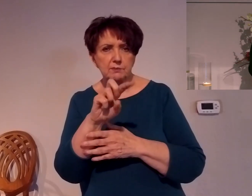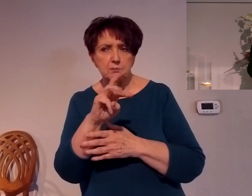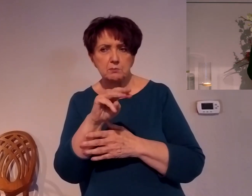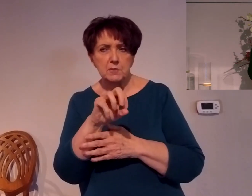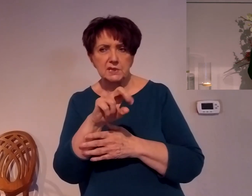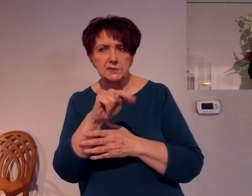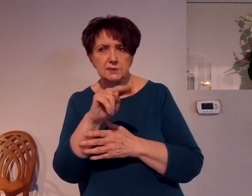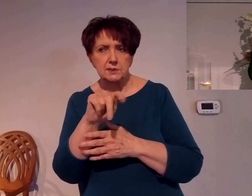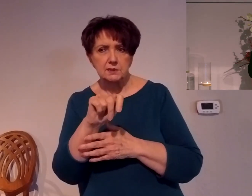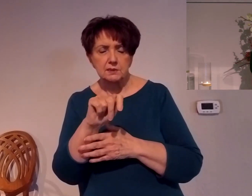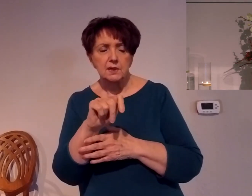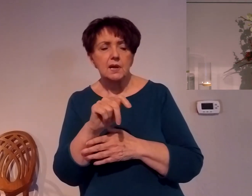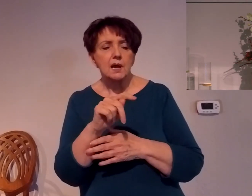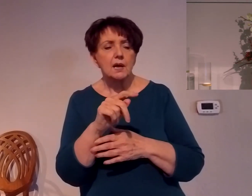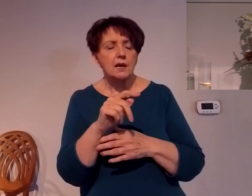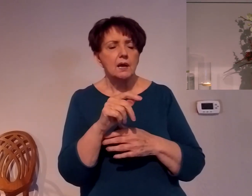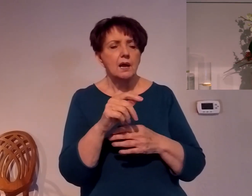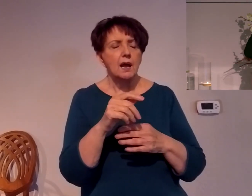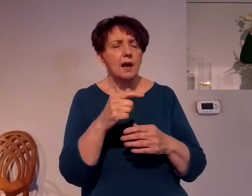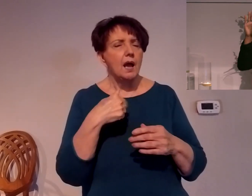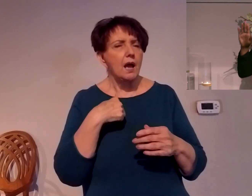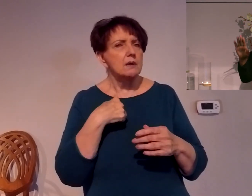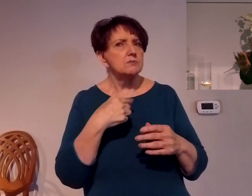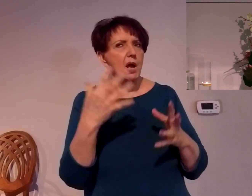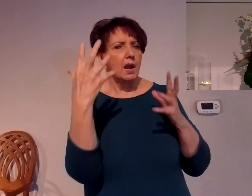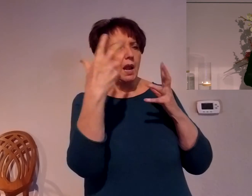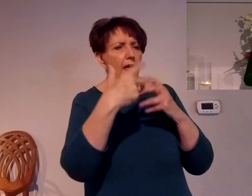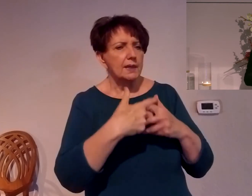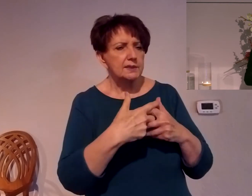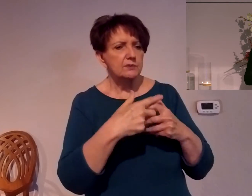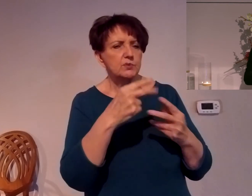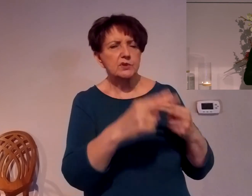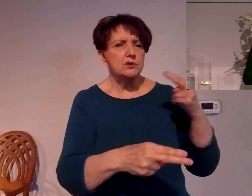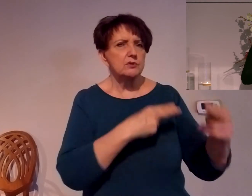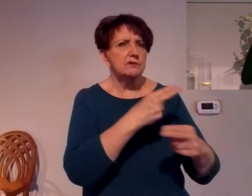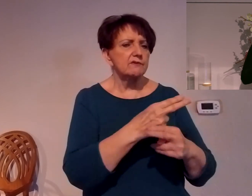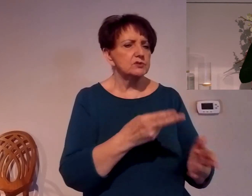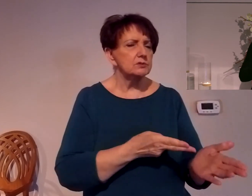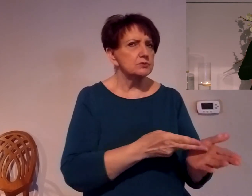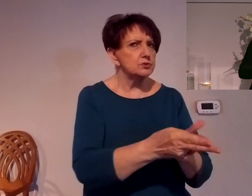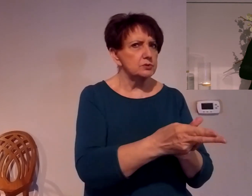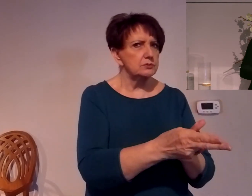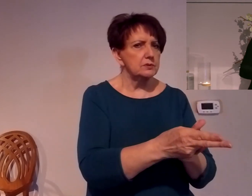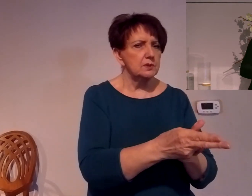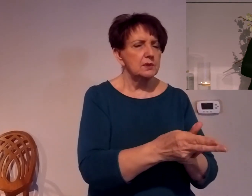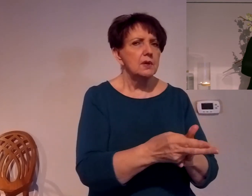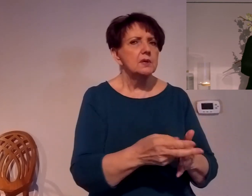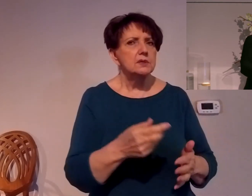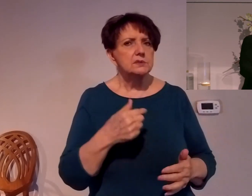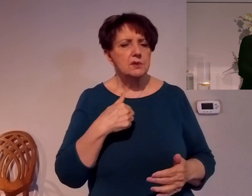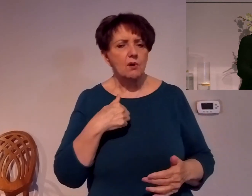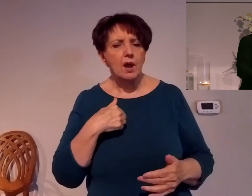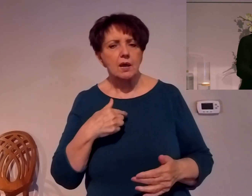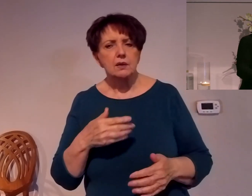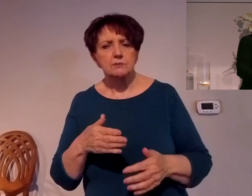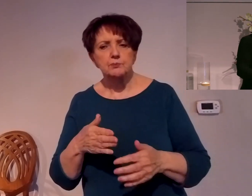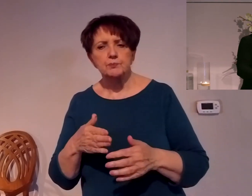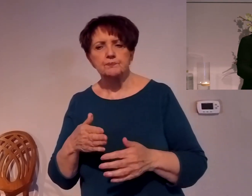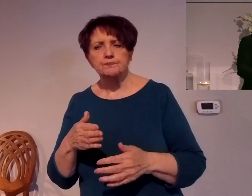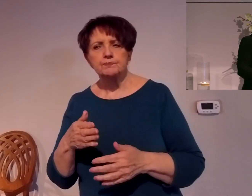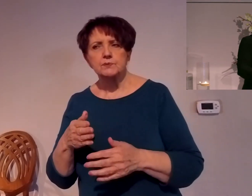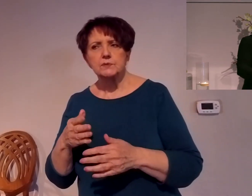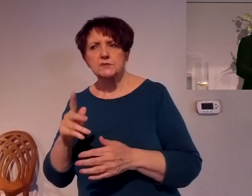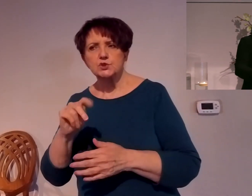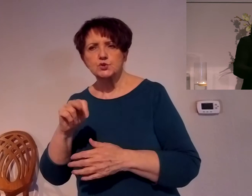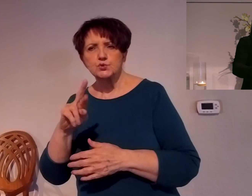and aligning with the universal truth. So I am treating the condition